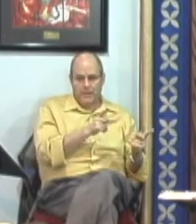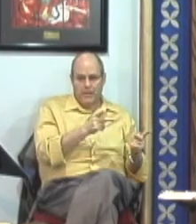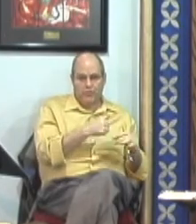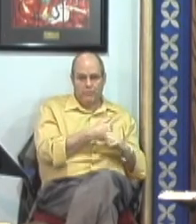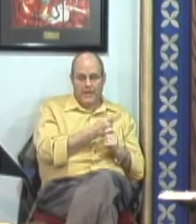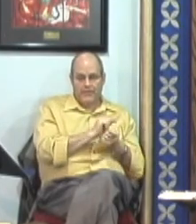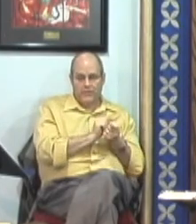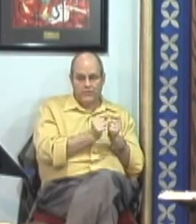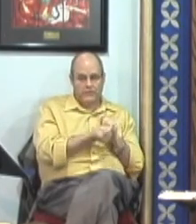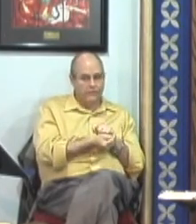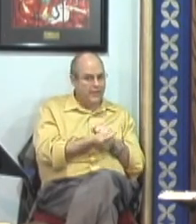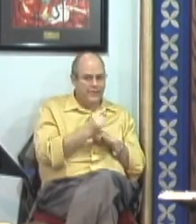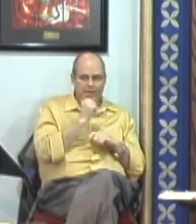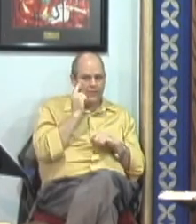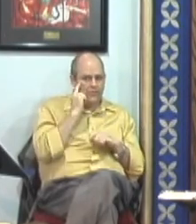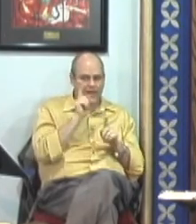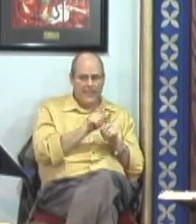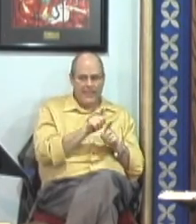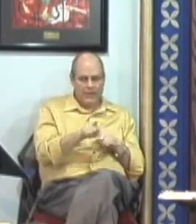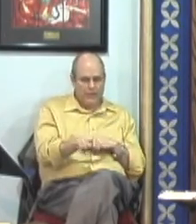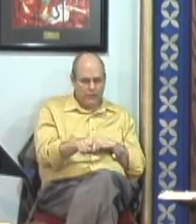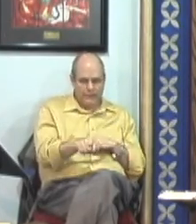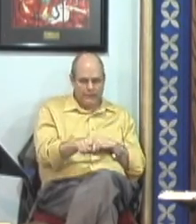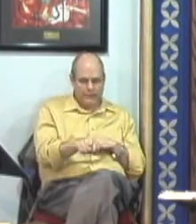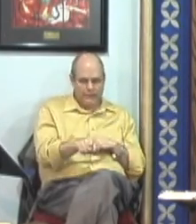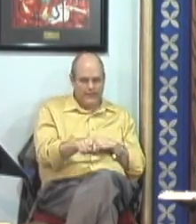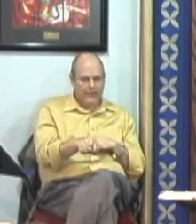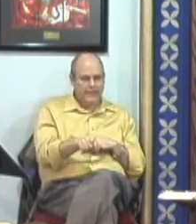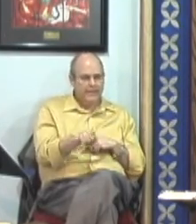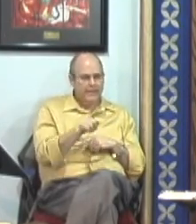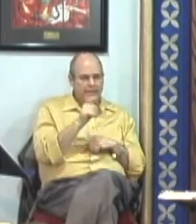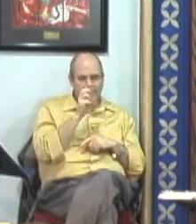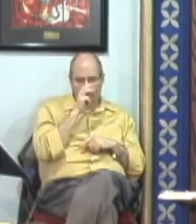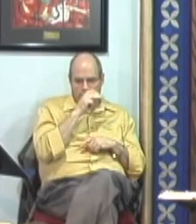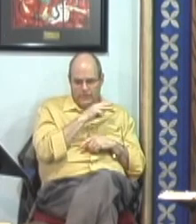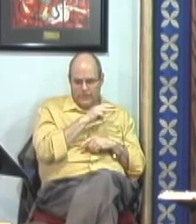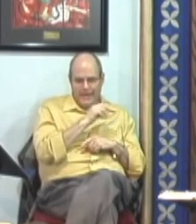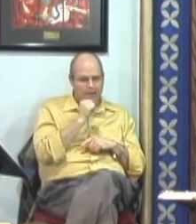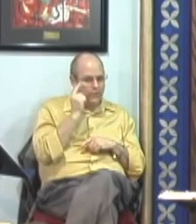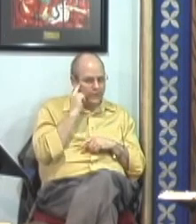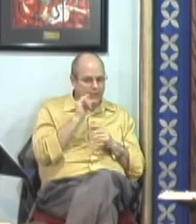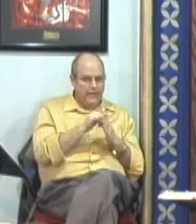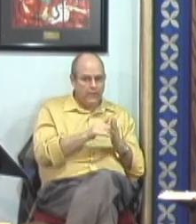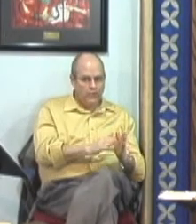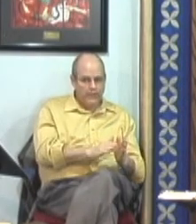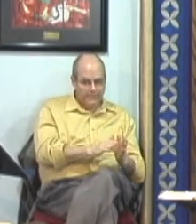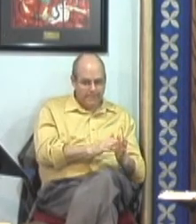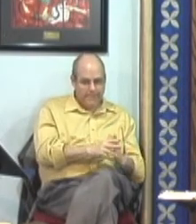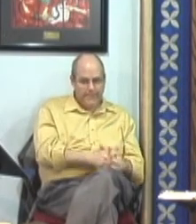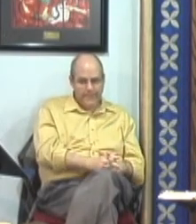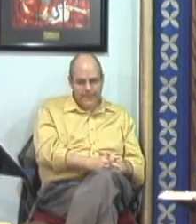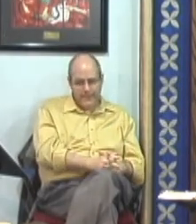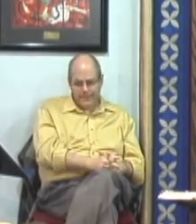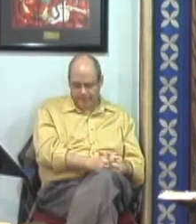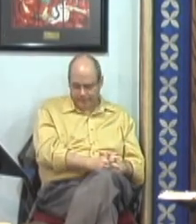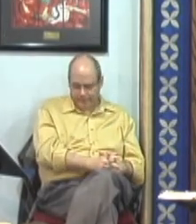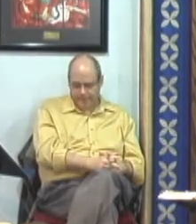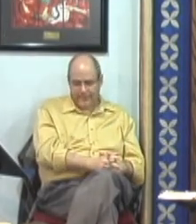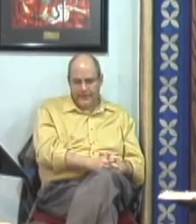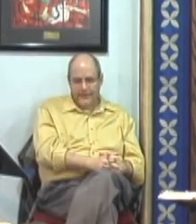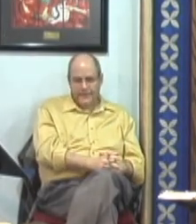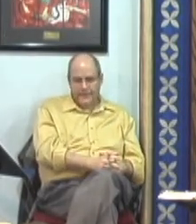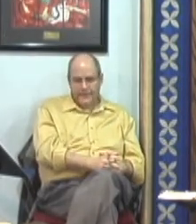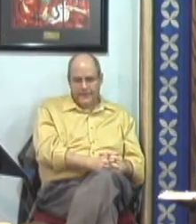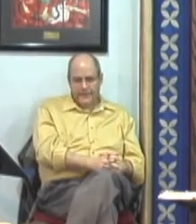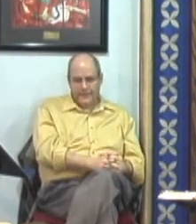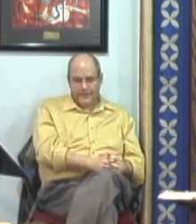that transformation and they're not thinking like you're thinking. And it's like, well, that's weird. I don't think like that. Well, you don't think